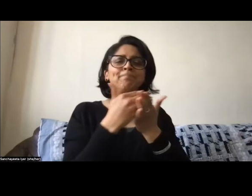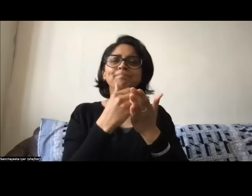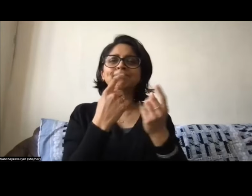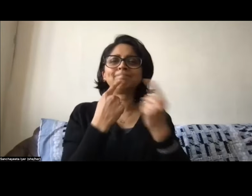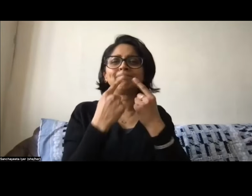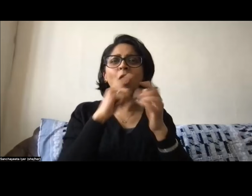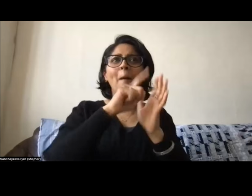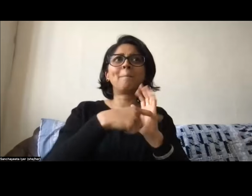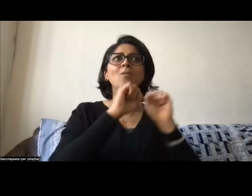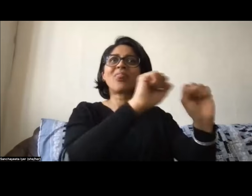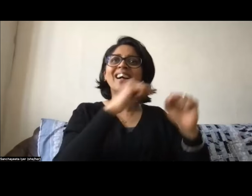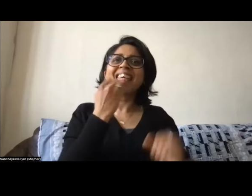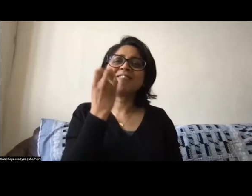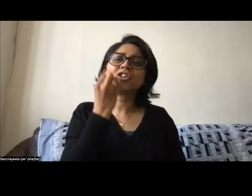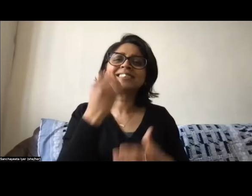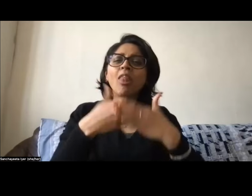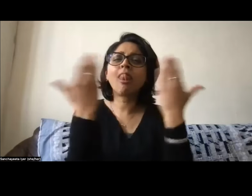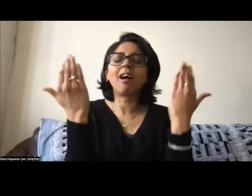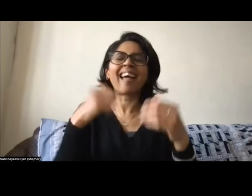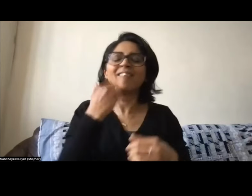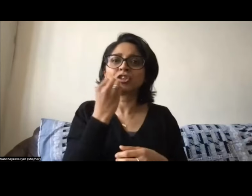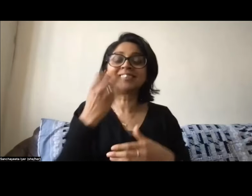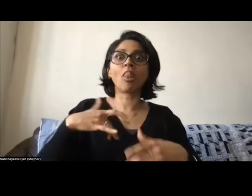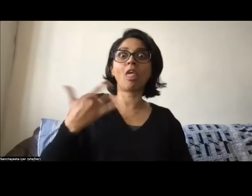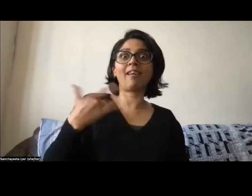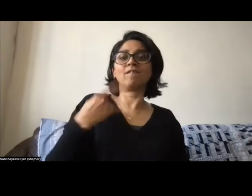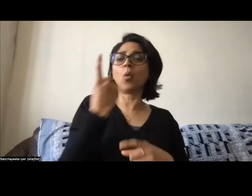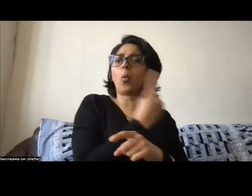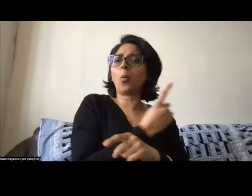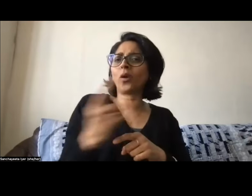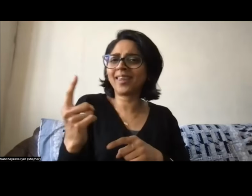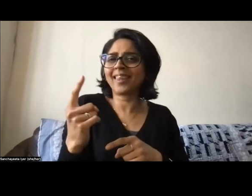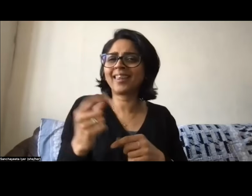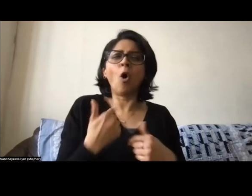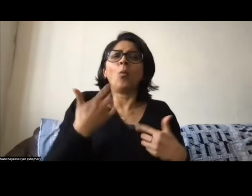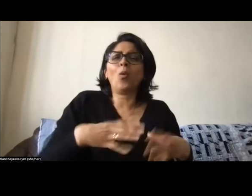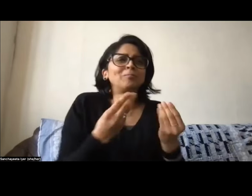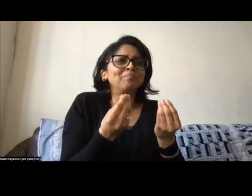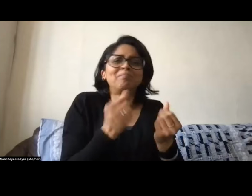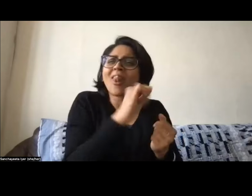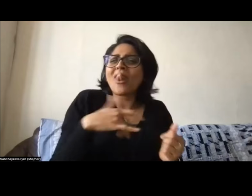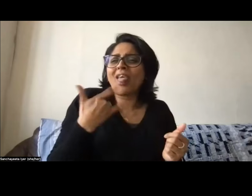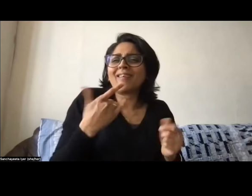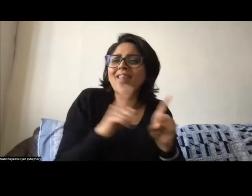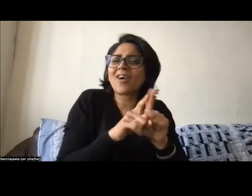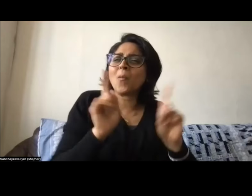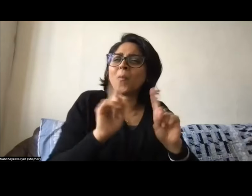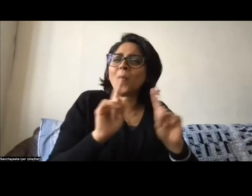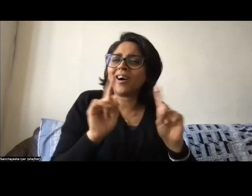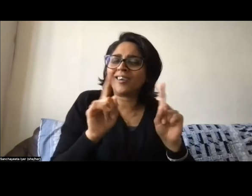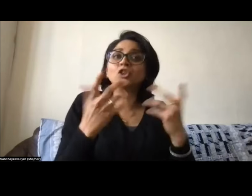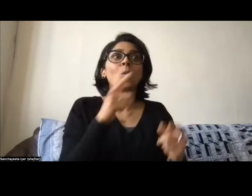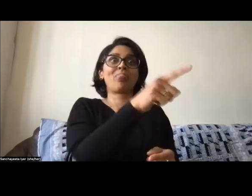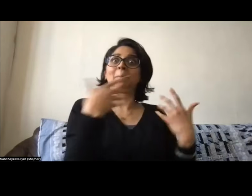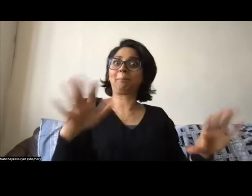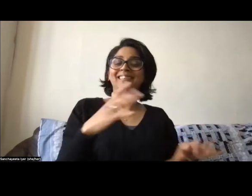to participants differently. I had to try to find out about their everyday life over the period of about a